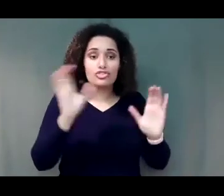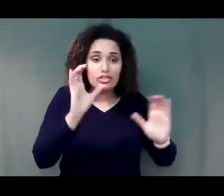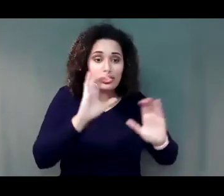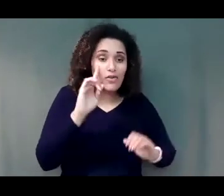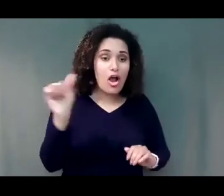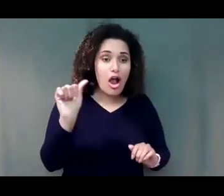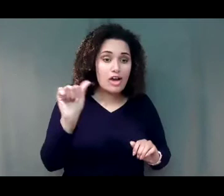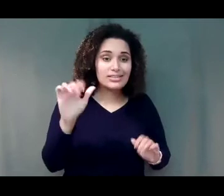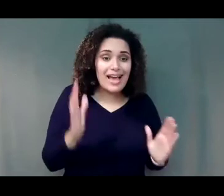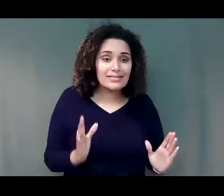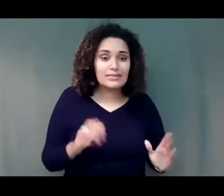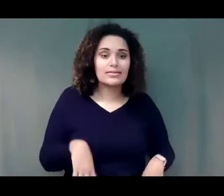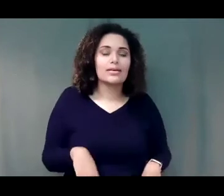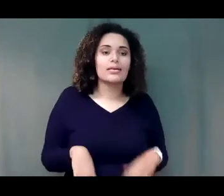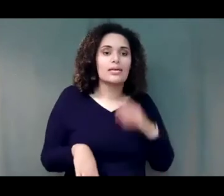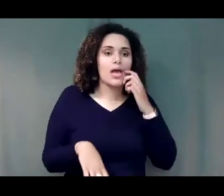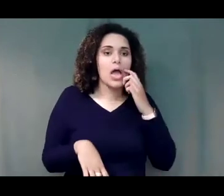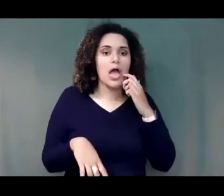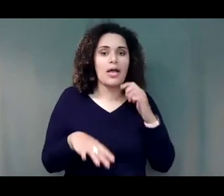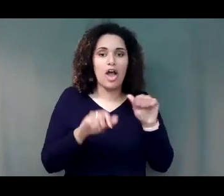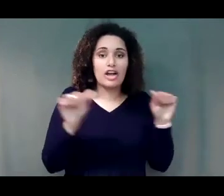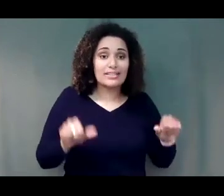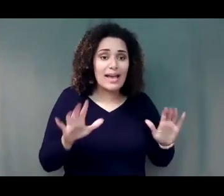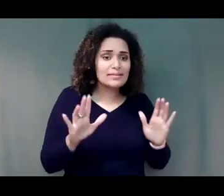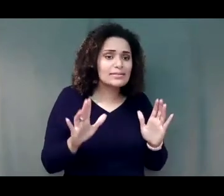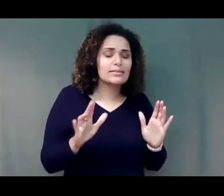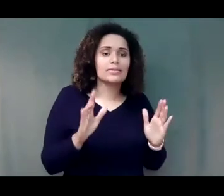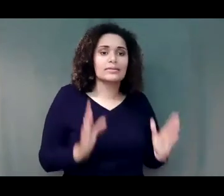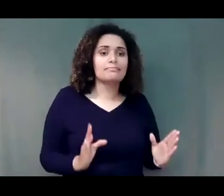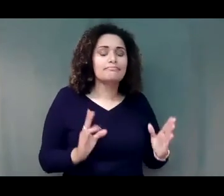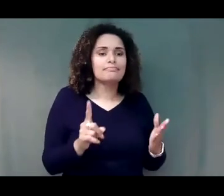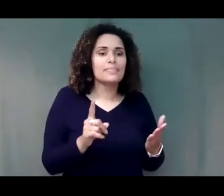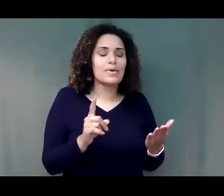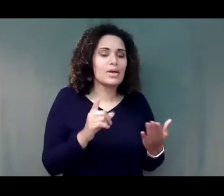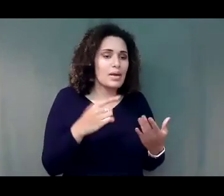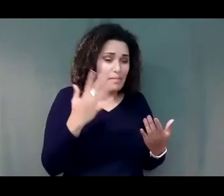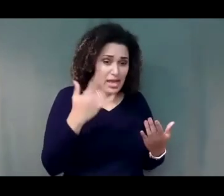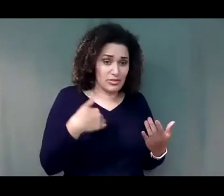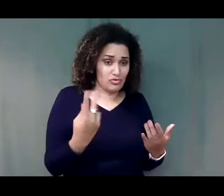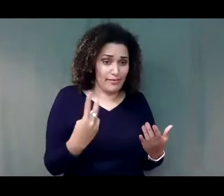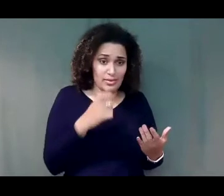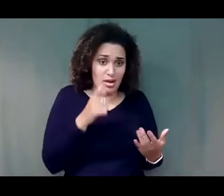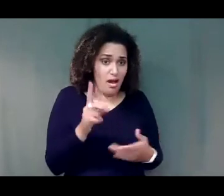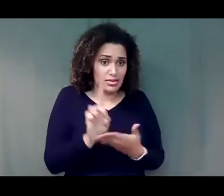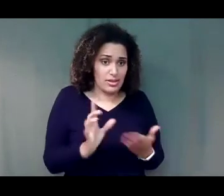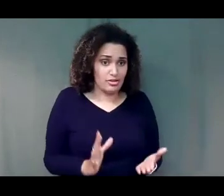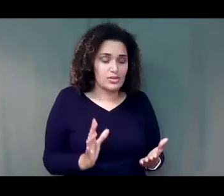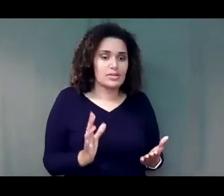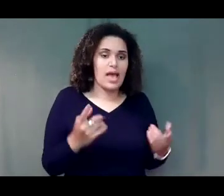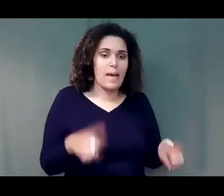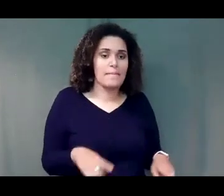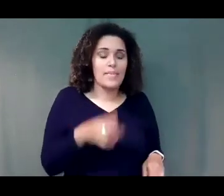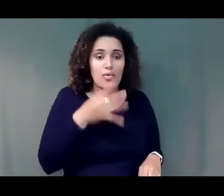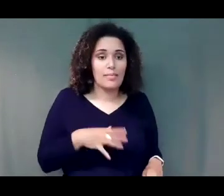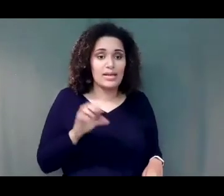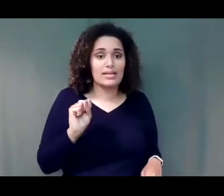with process, because we're not designers and things. And we happened on a woman by the name of